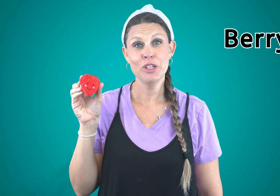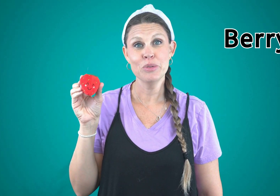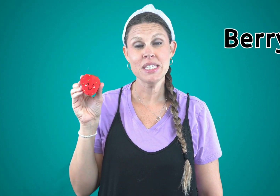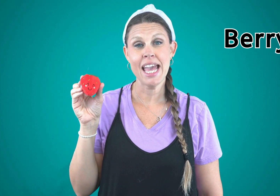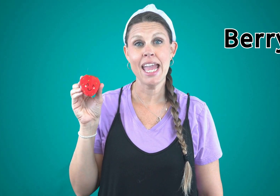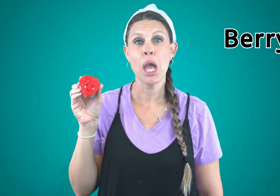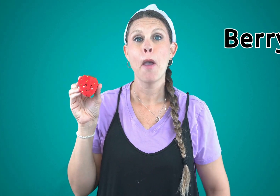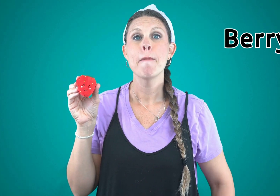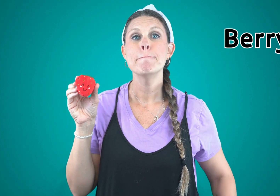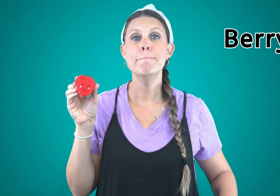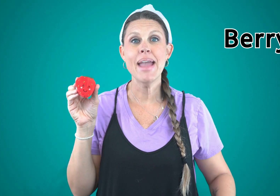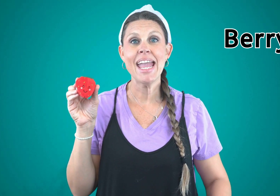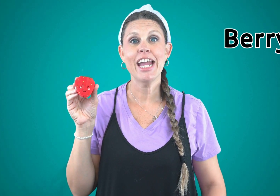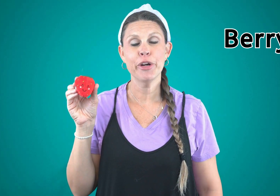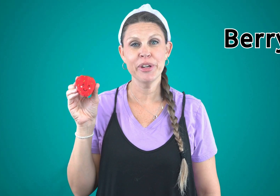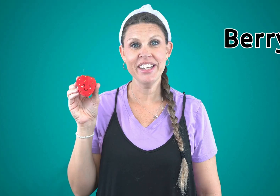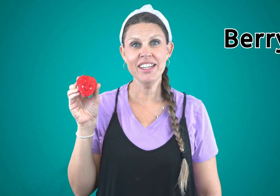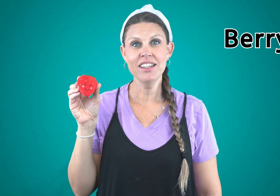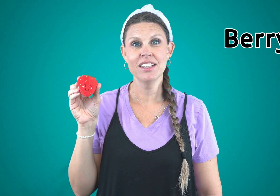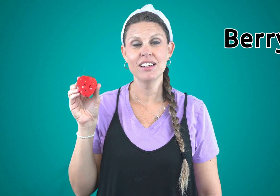you say berry?